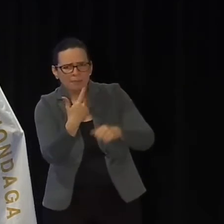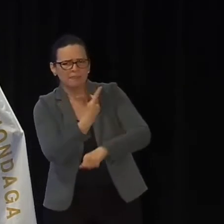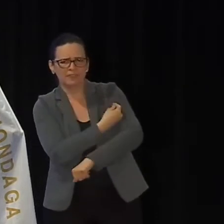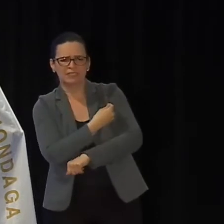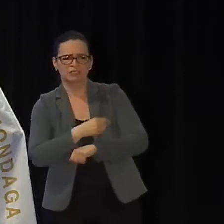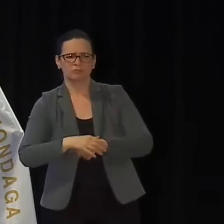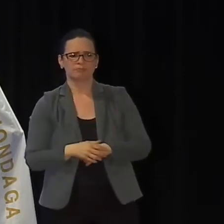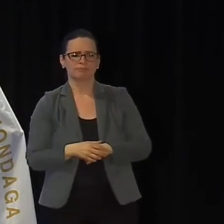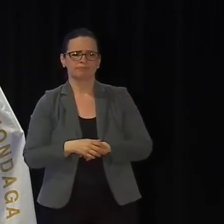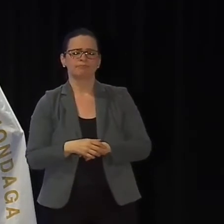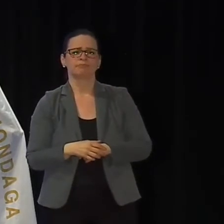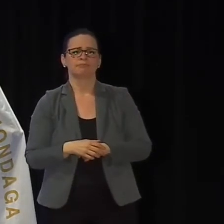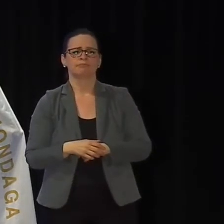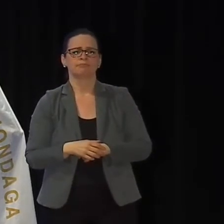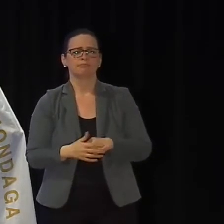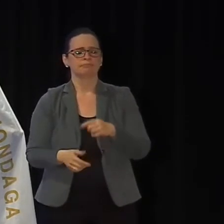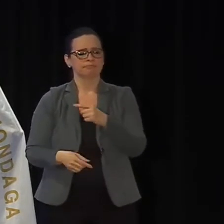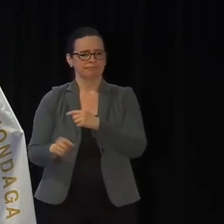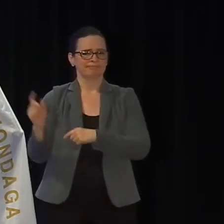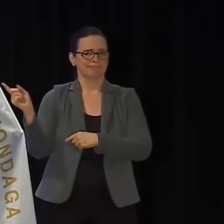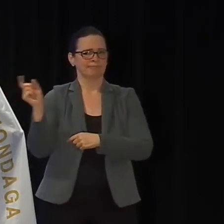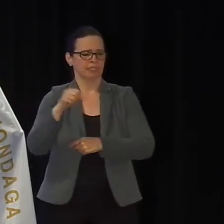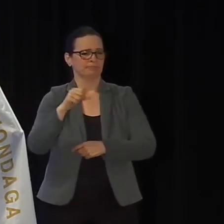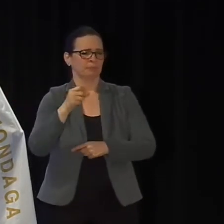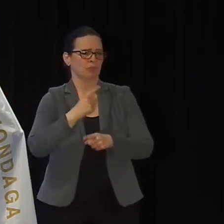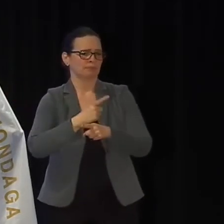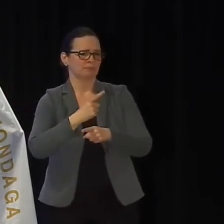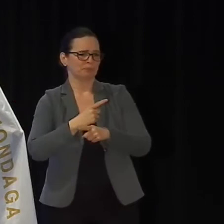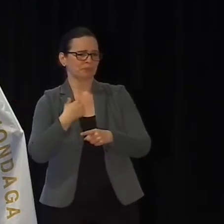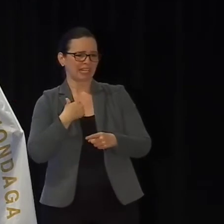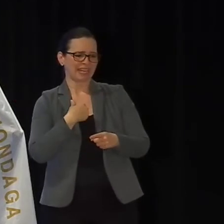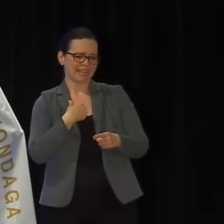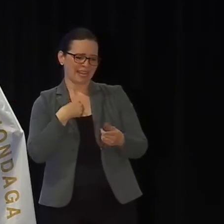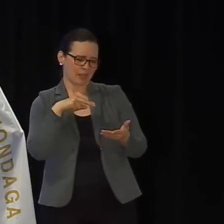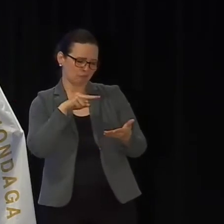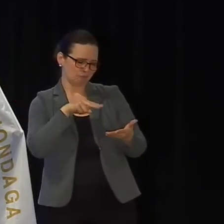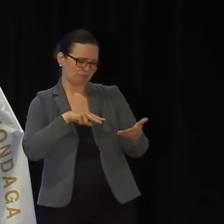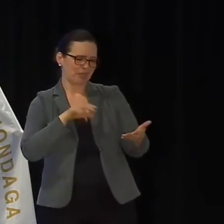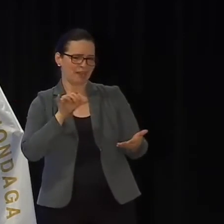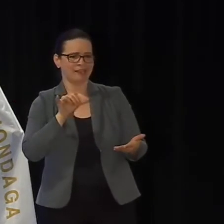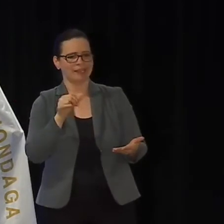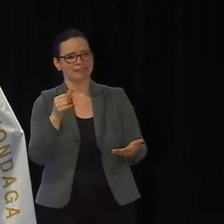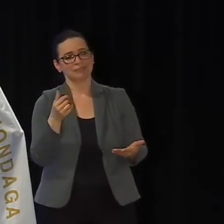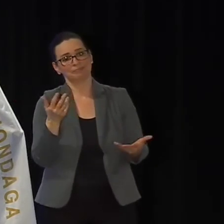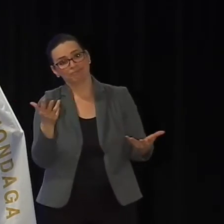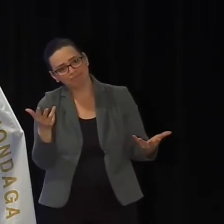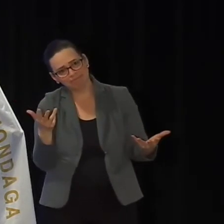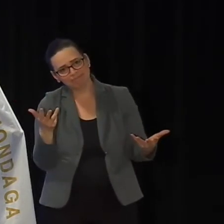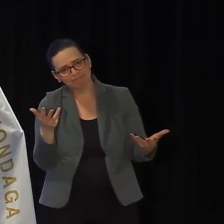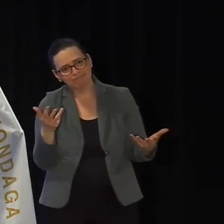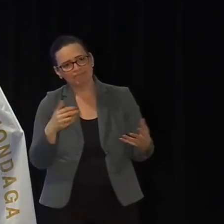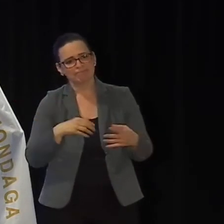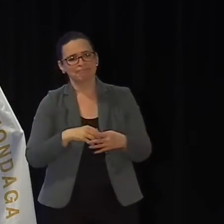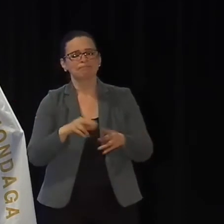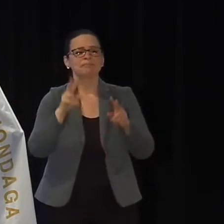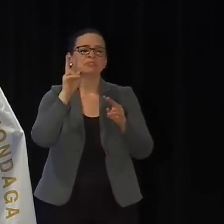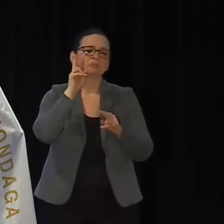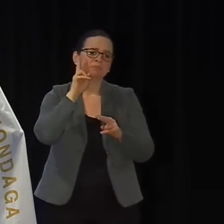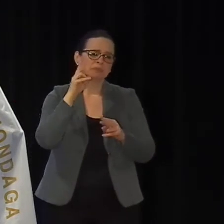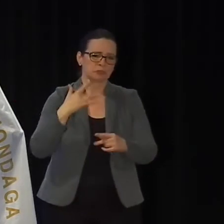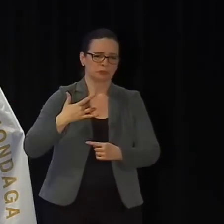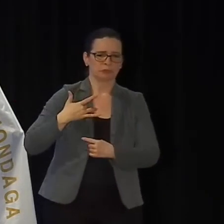again, it's tough, right? So there's some data now; it's not conclusive, right? But we're starting to see some trends, right? There's some trends